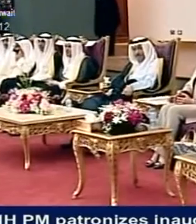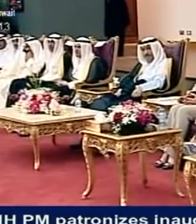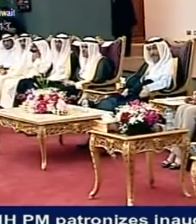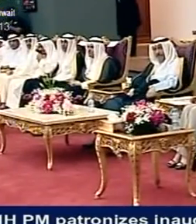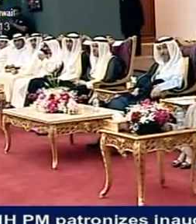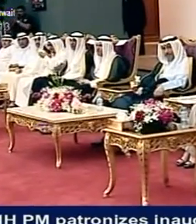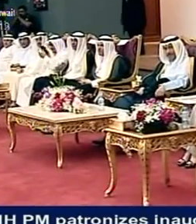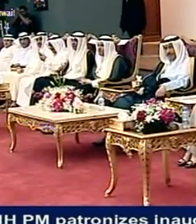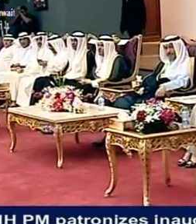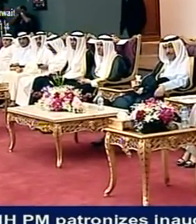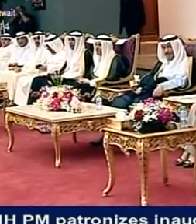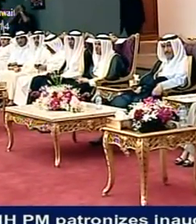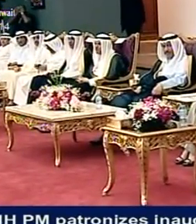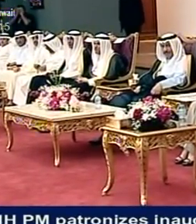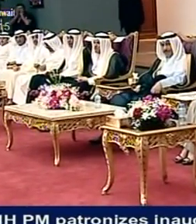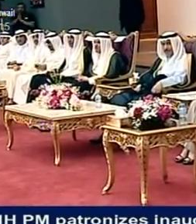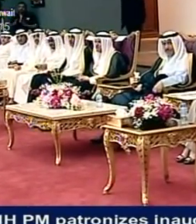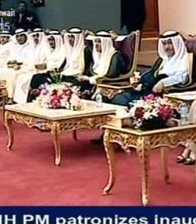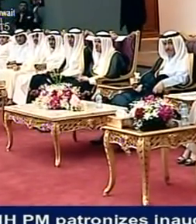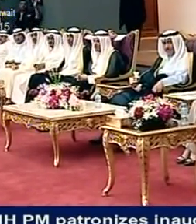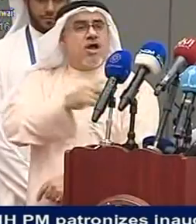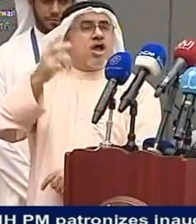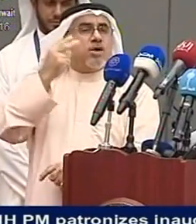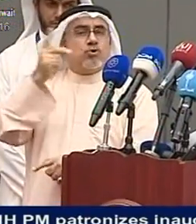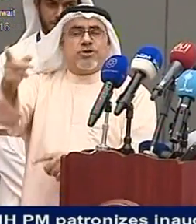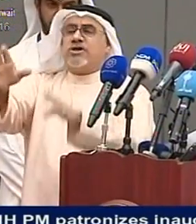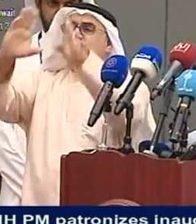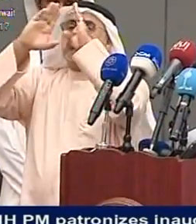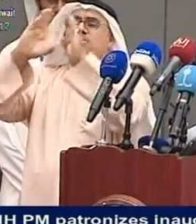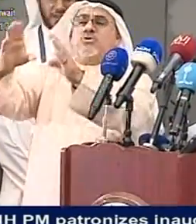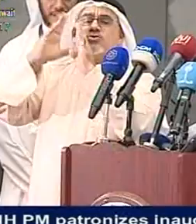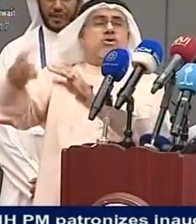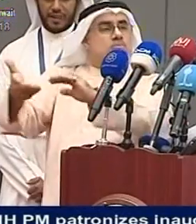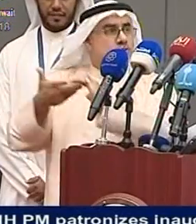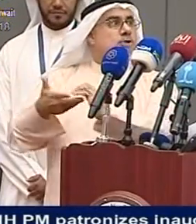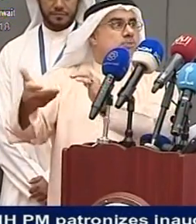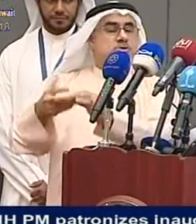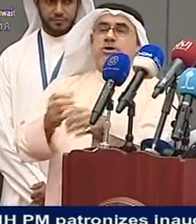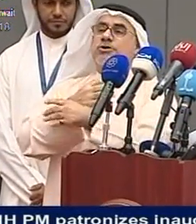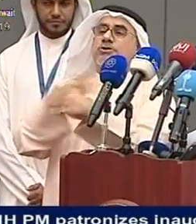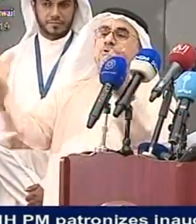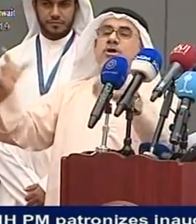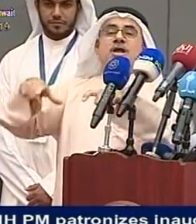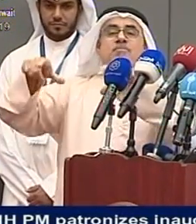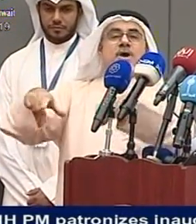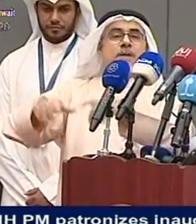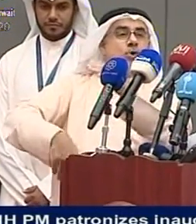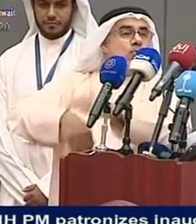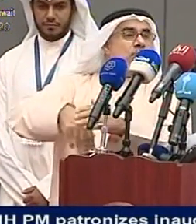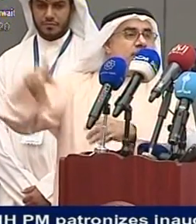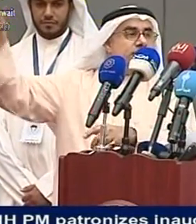citizens, referring to Law No. 8 for 2010 that organized the rights of people with disabilities.